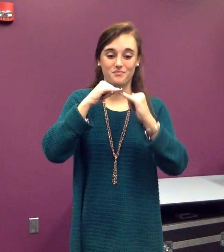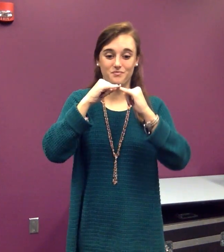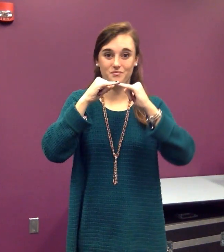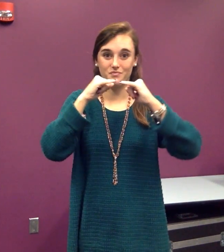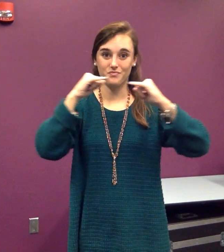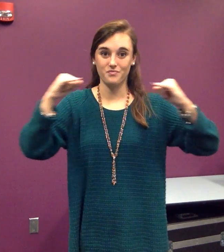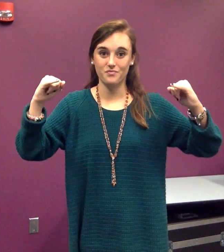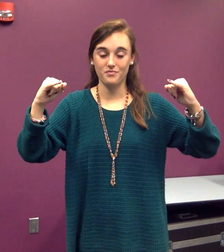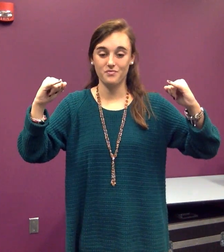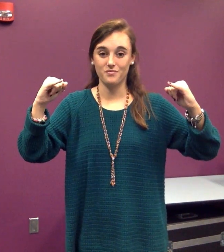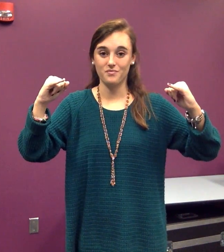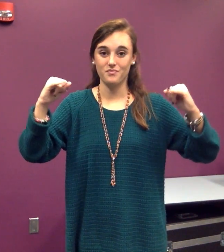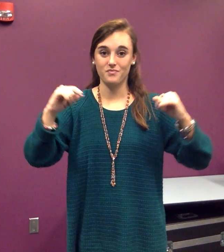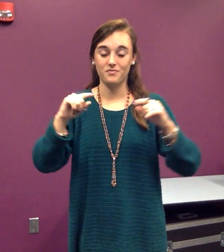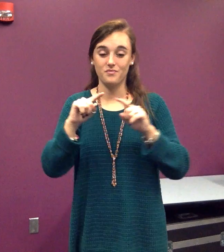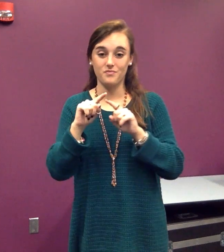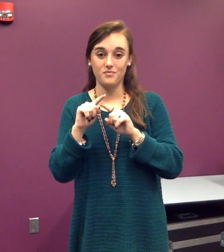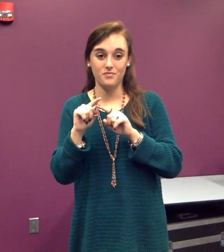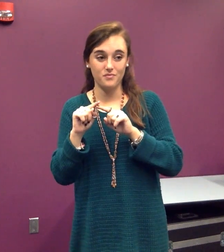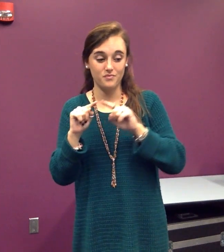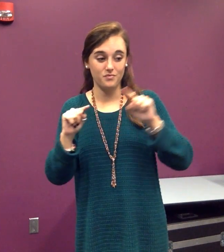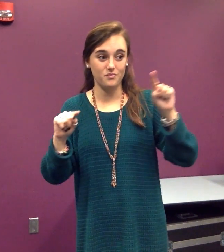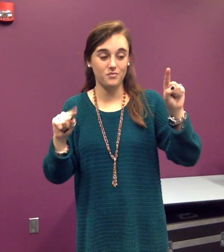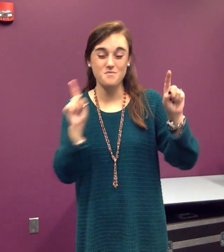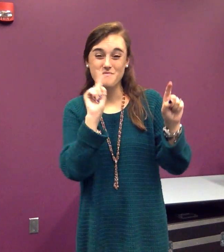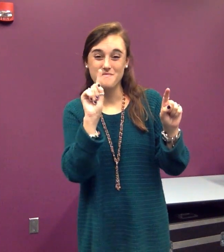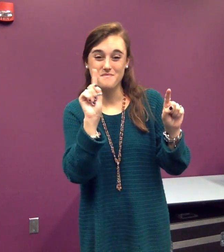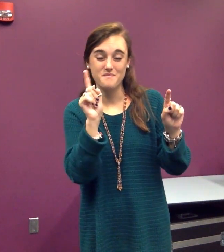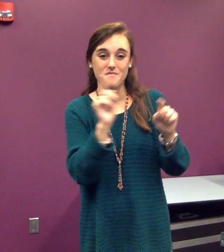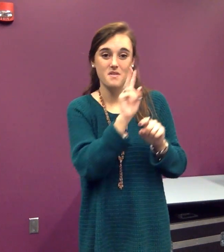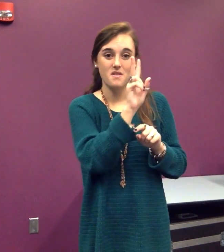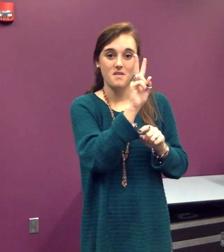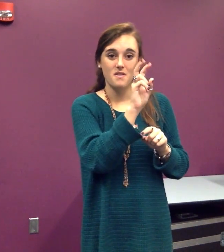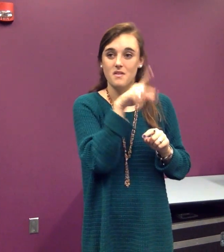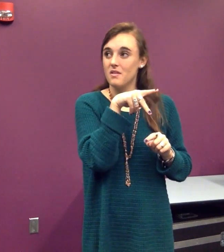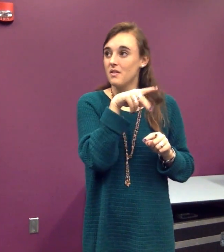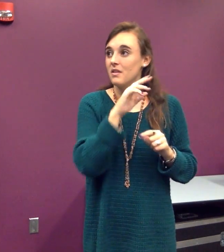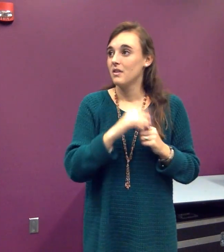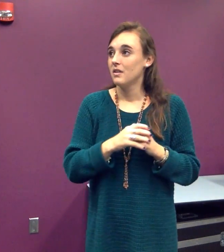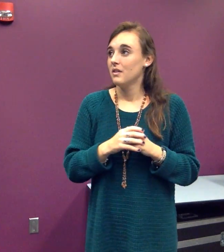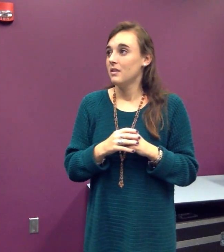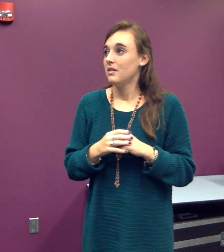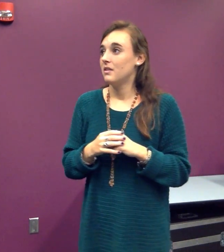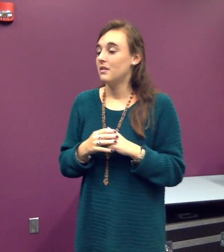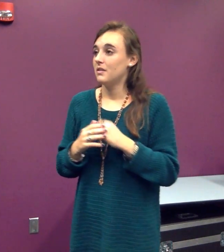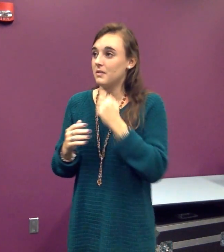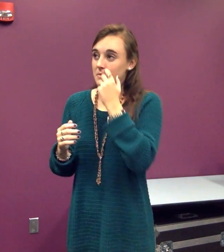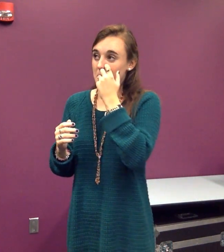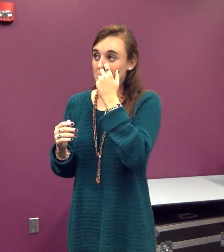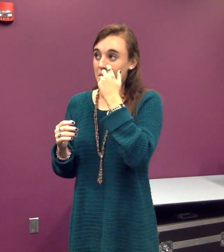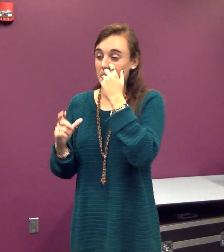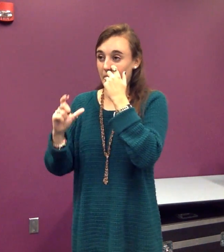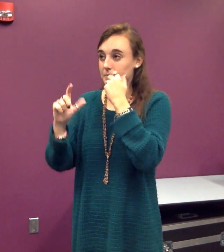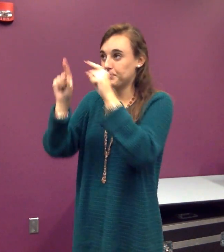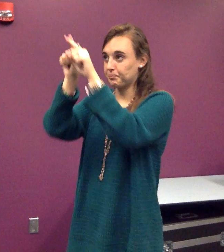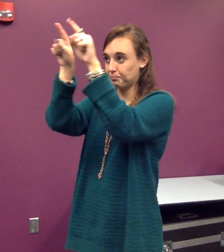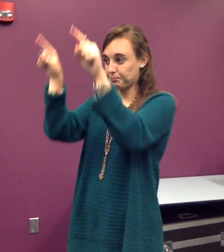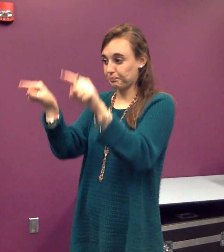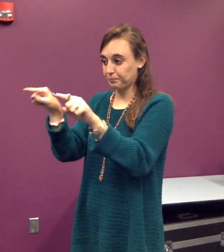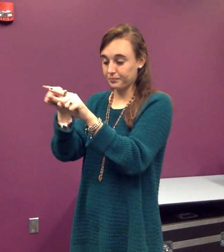Okay. Right now, please, from this corner to the vanishing point, this corner to the vanishing point, and